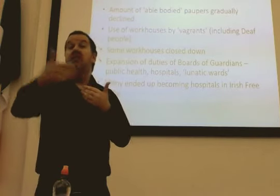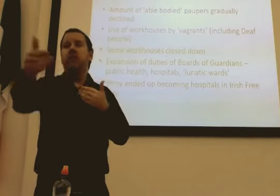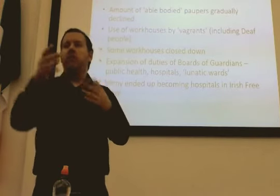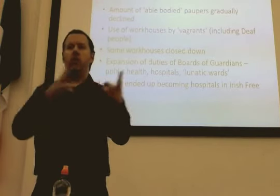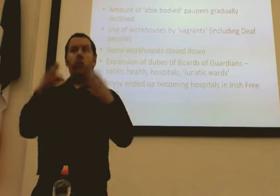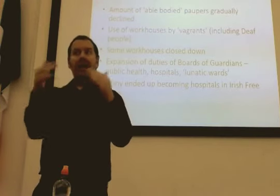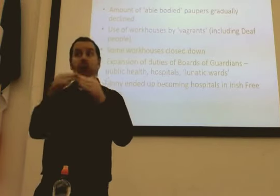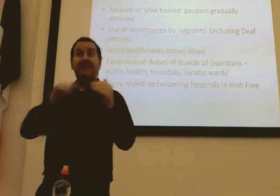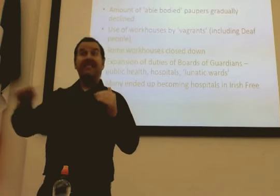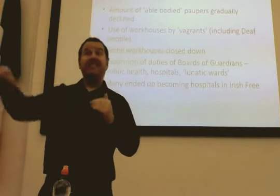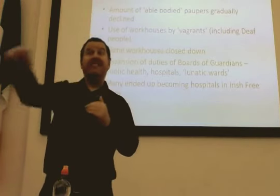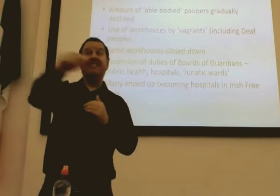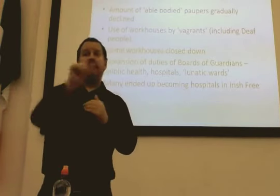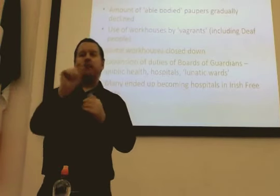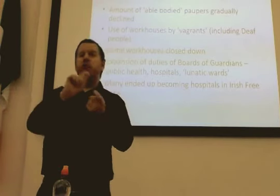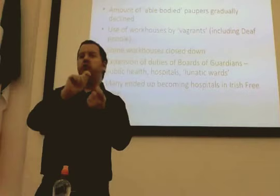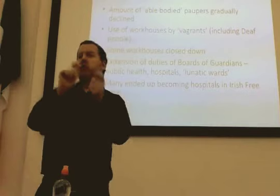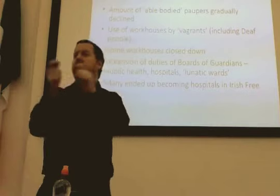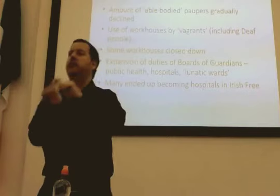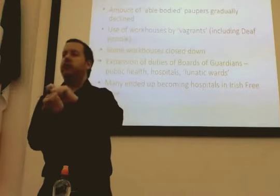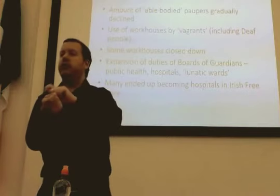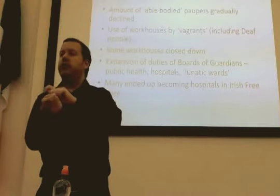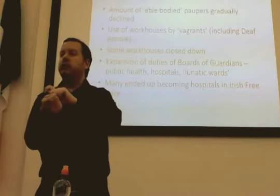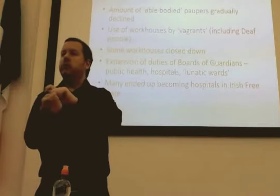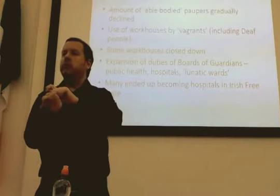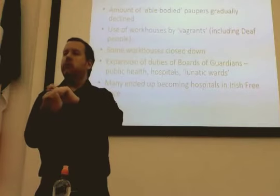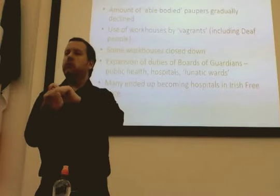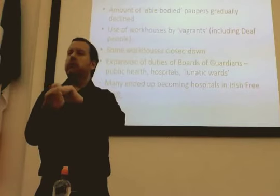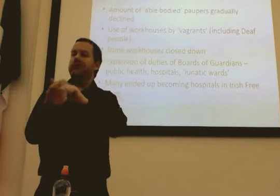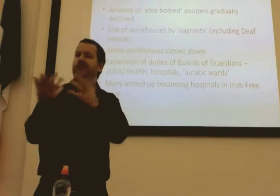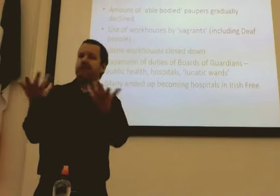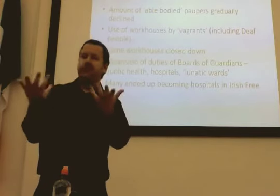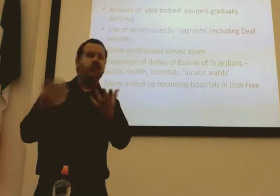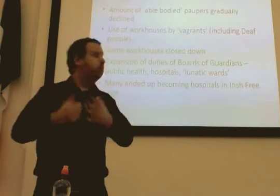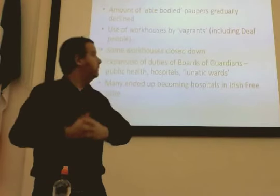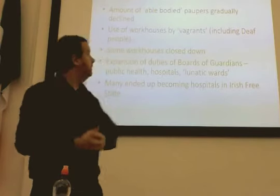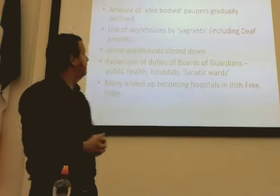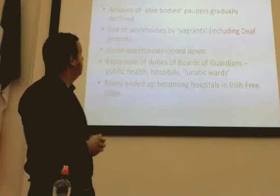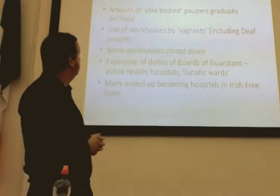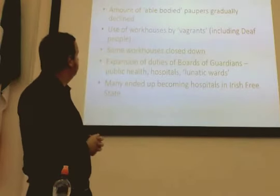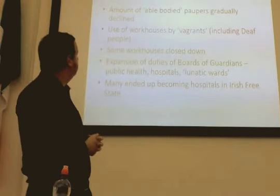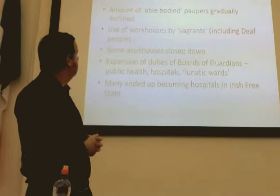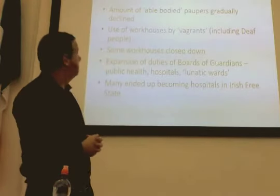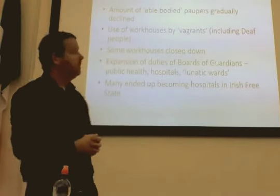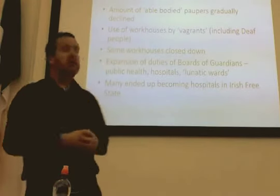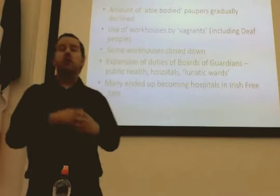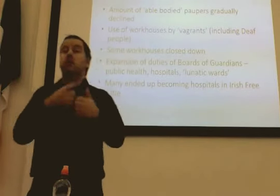Things did gradually get better, but the workhouses did change in structure in their kind of systems as